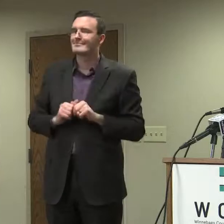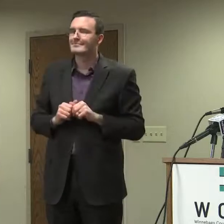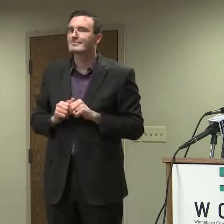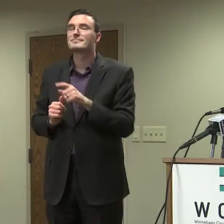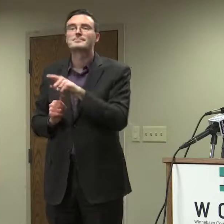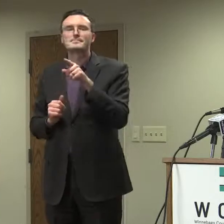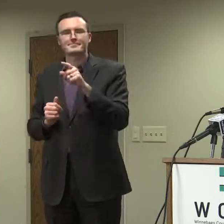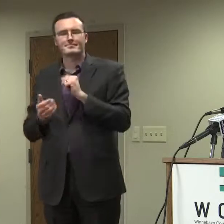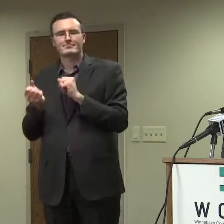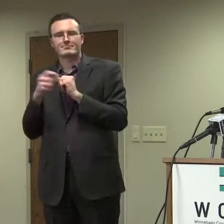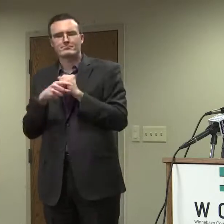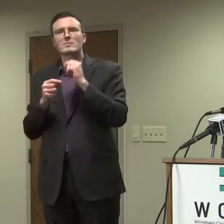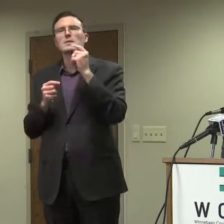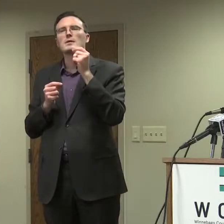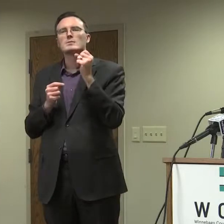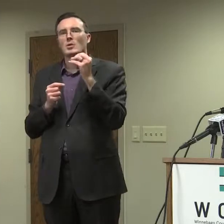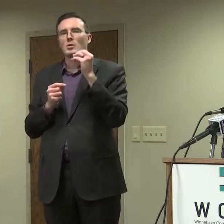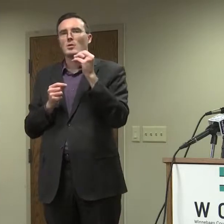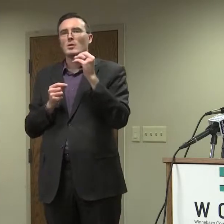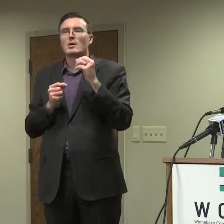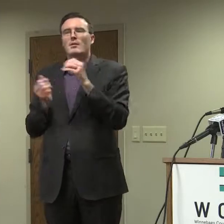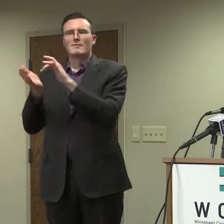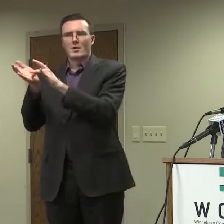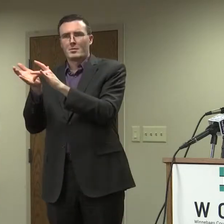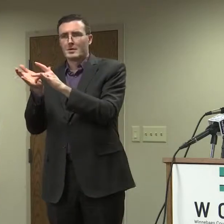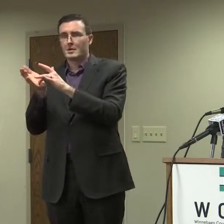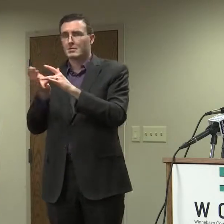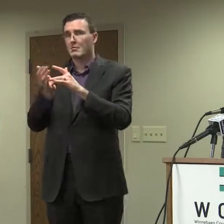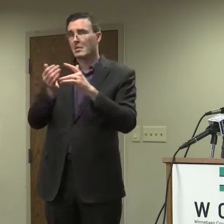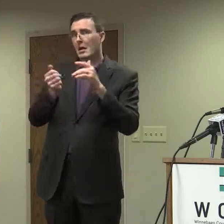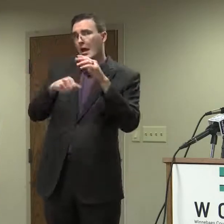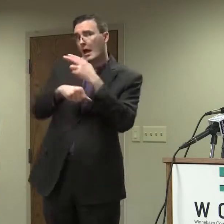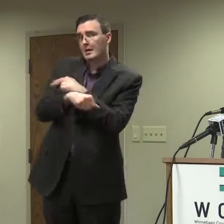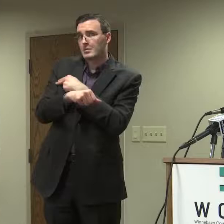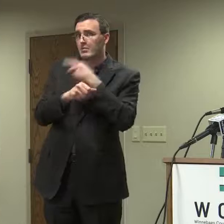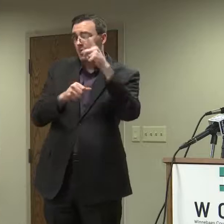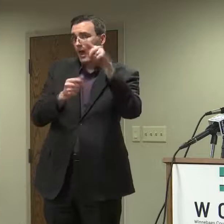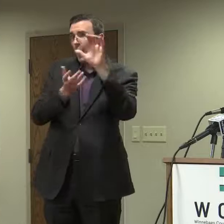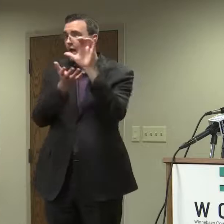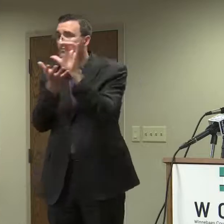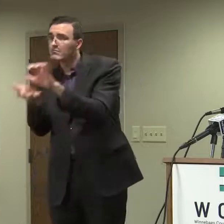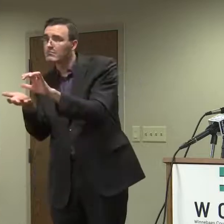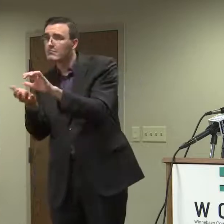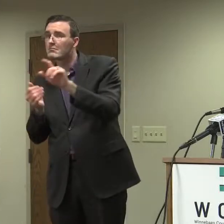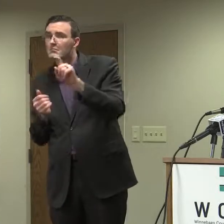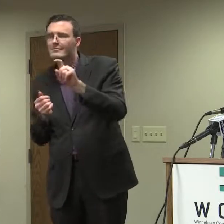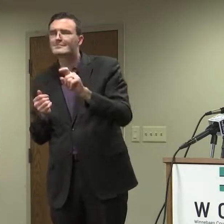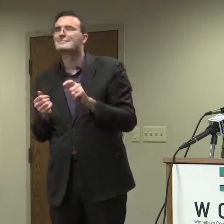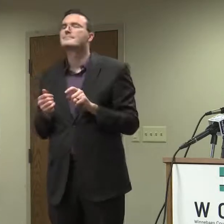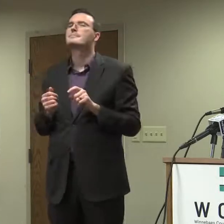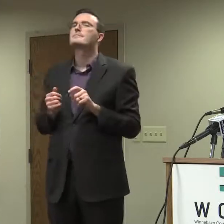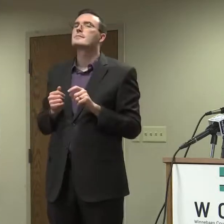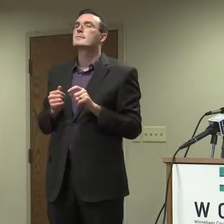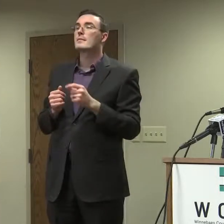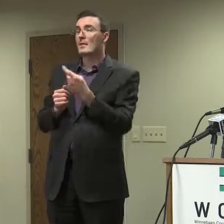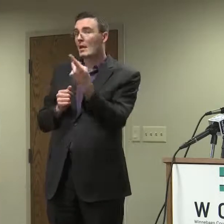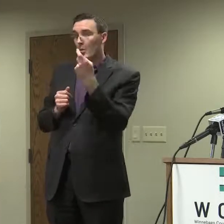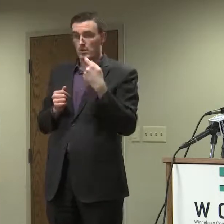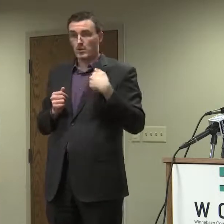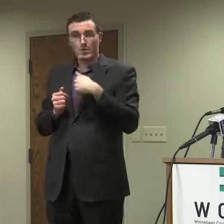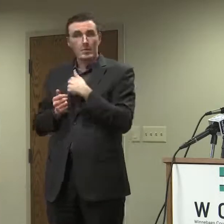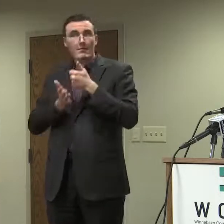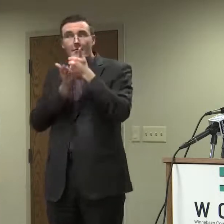with dispersing the vaccines to local pharmacies? The question is, are we involved with disbursement to local pharmacies? Not at this